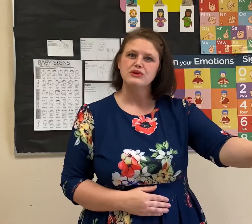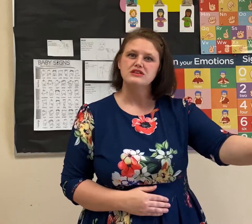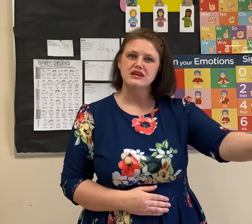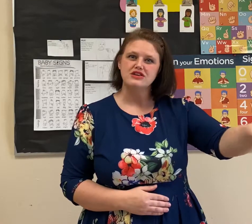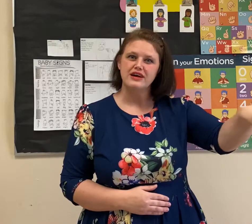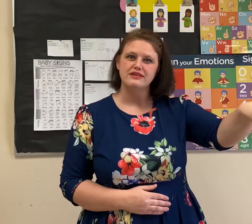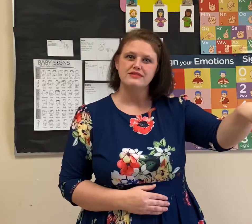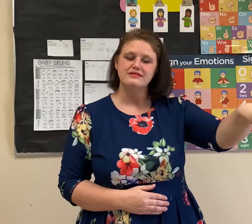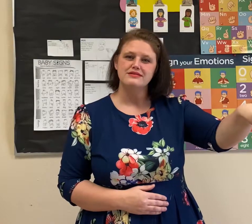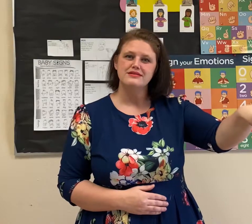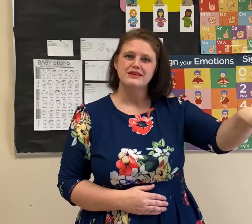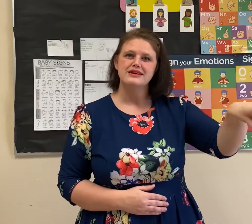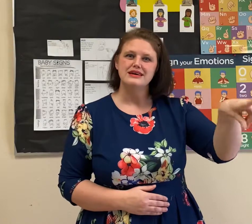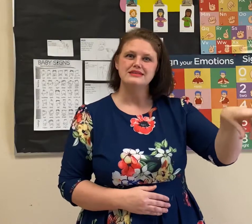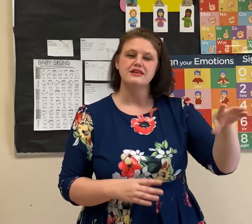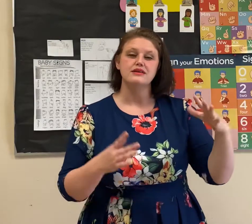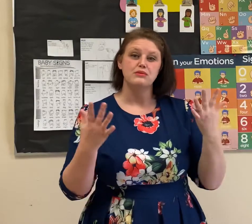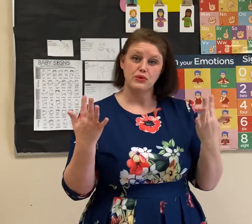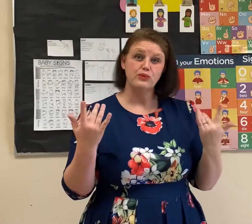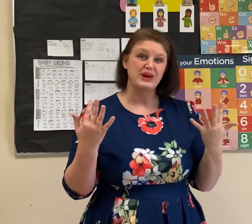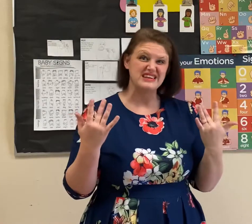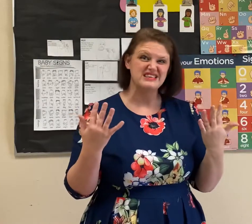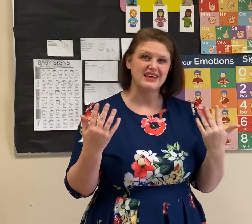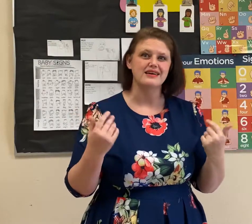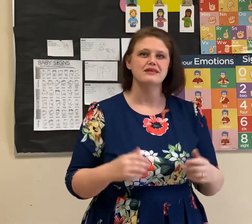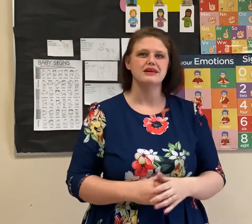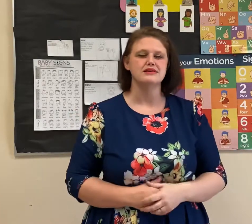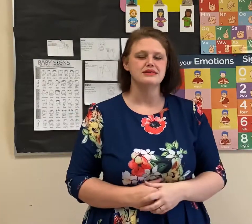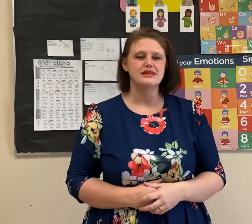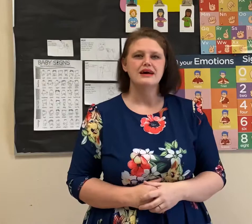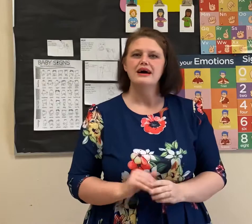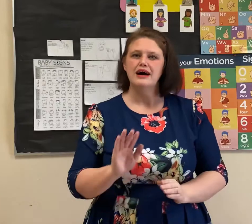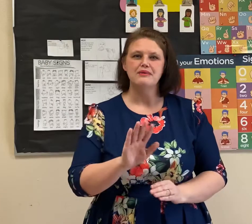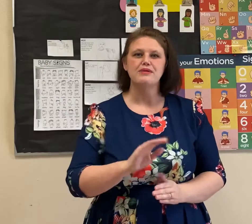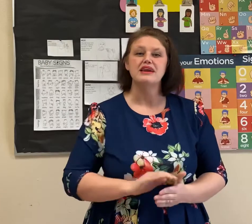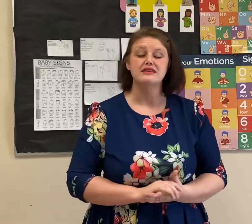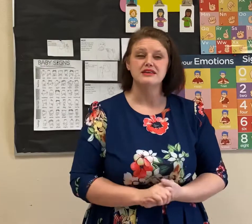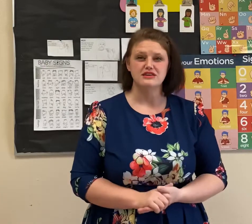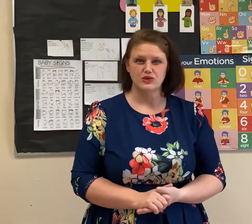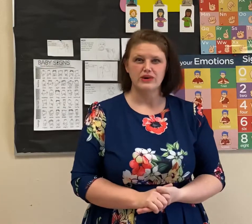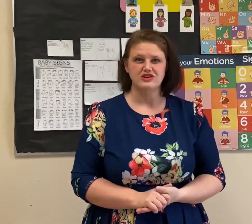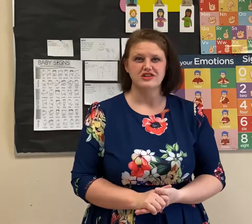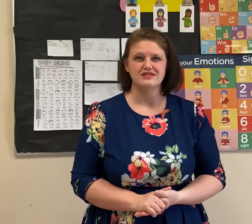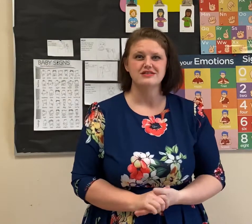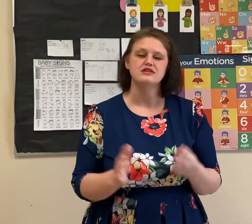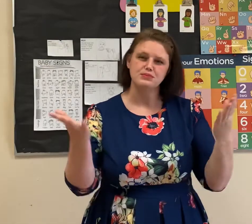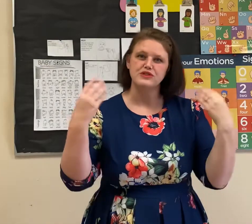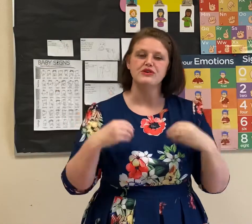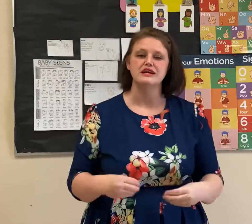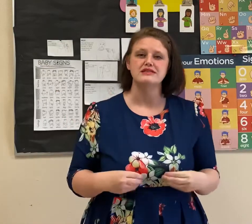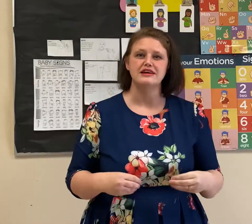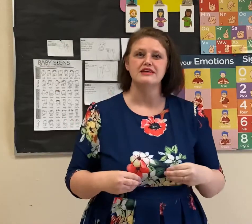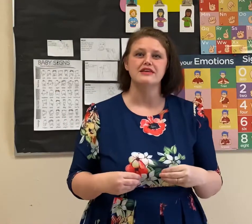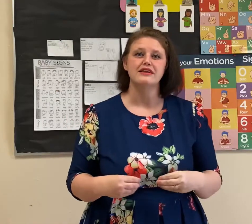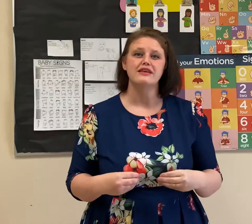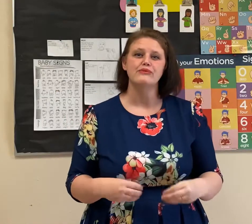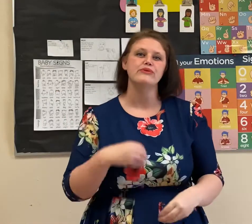that child and tell them, wait a second, because I'm not ready to get to questions. And they'll put their hands down, and we've